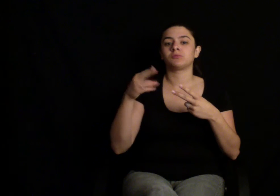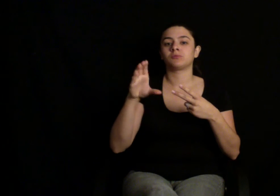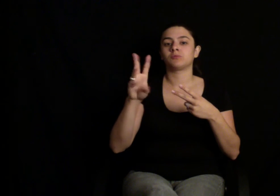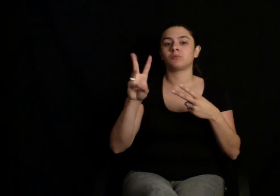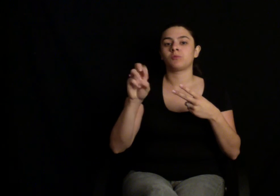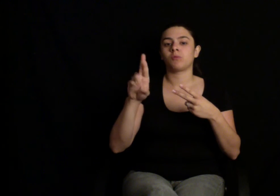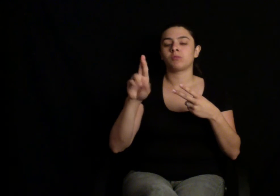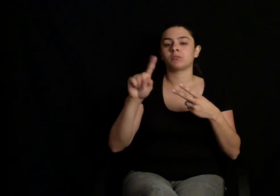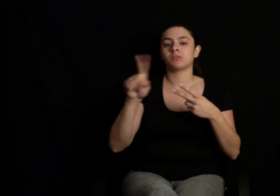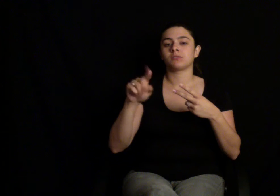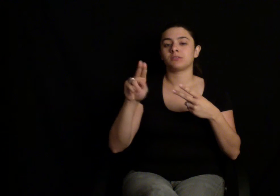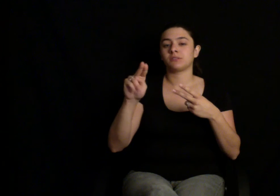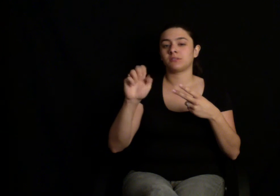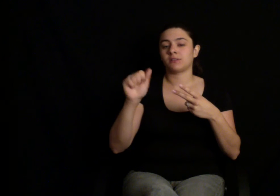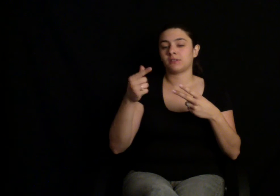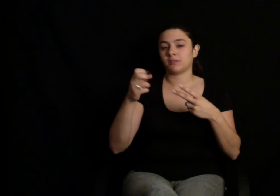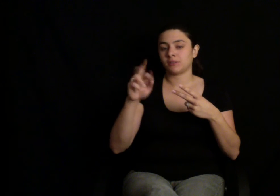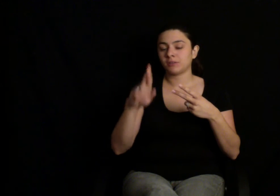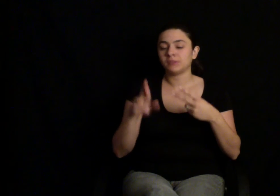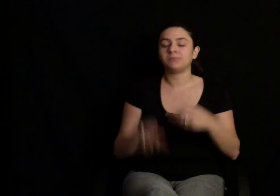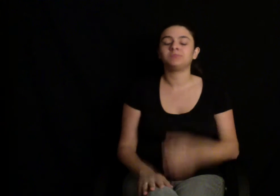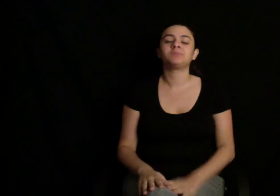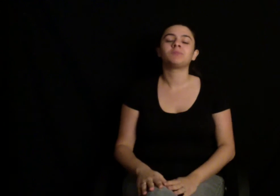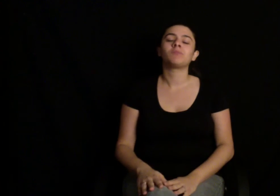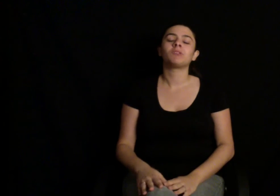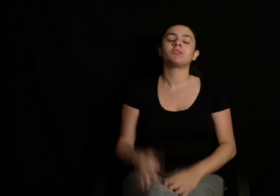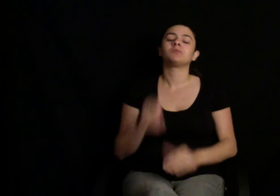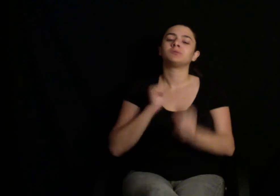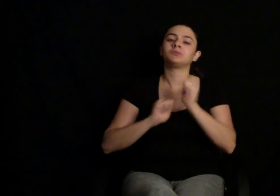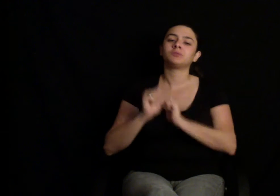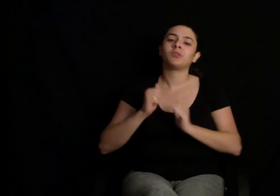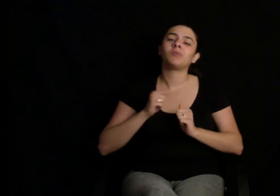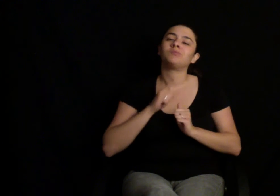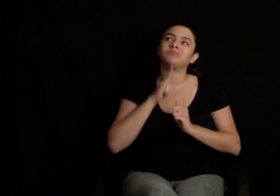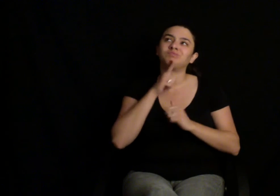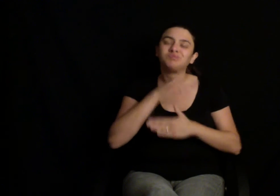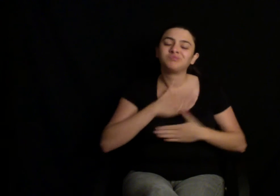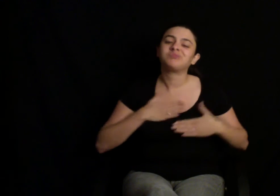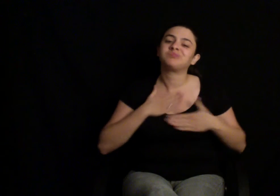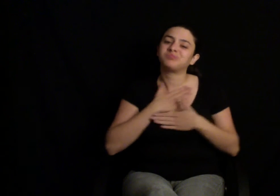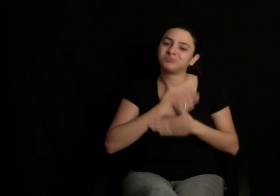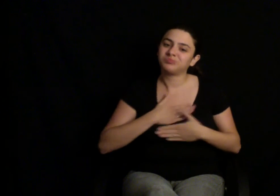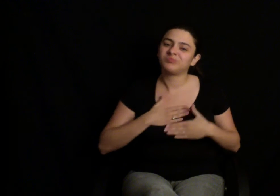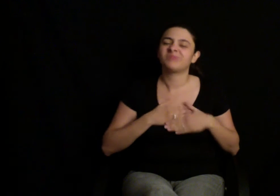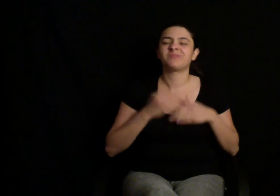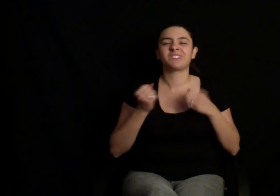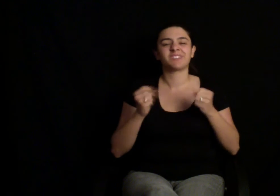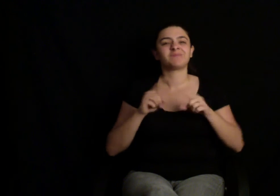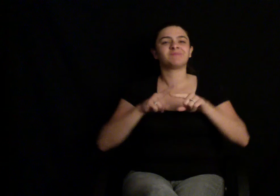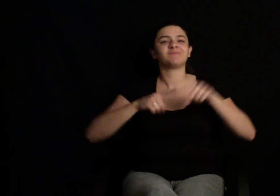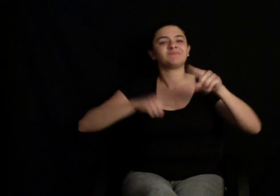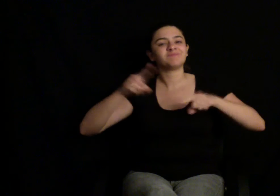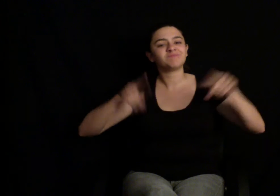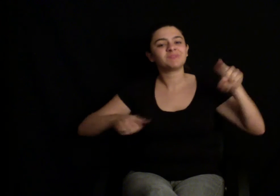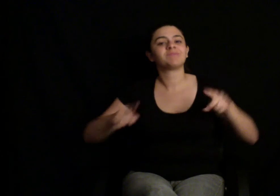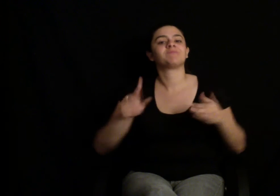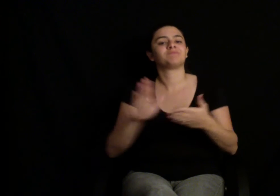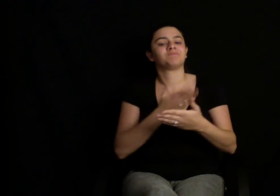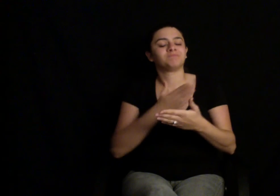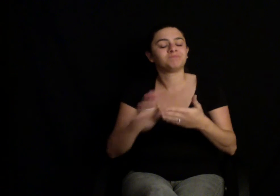real delight. We had some fun with the music. I thought we had a really nice collection of different inspirational people. Let us know what you think,